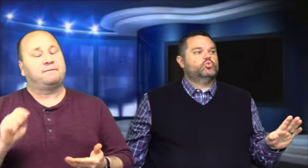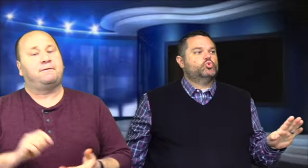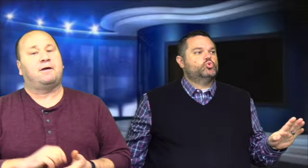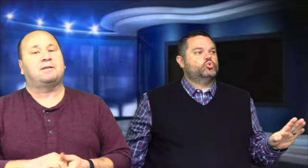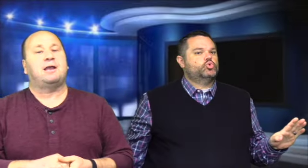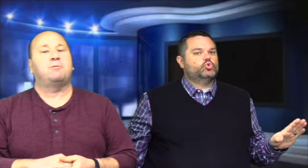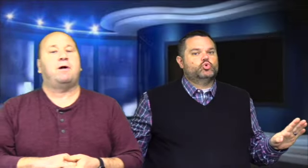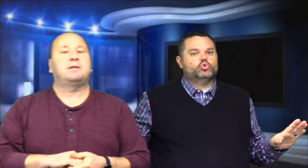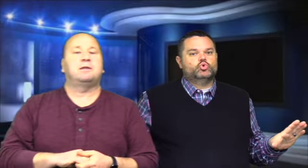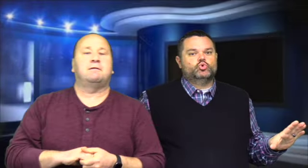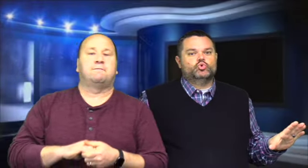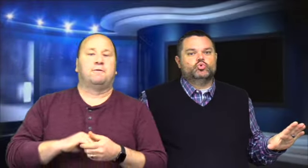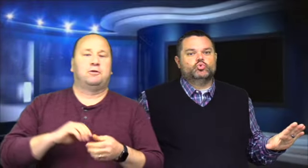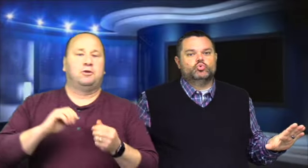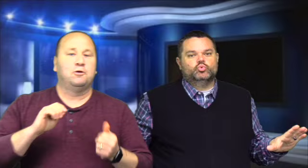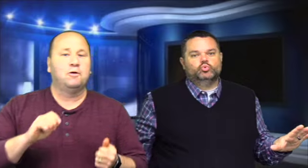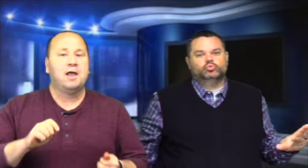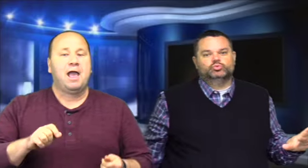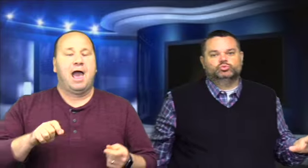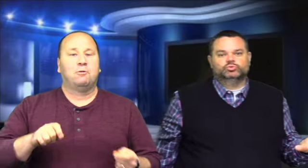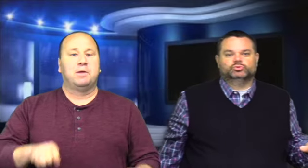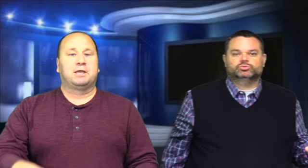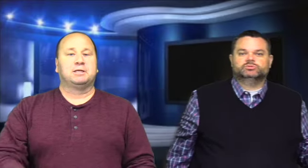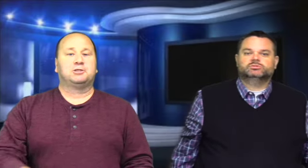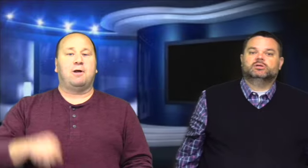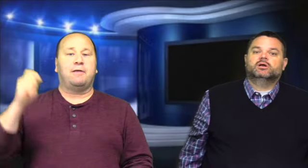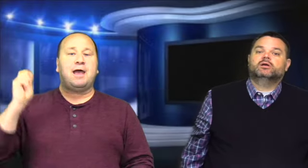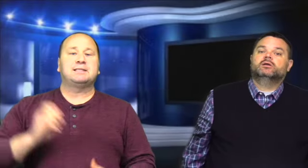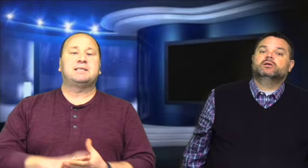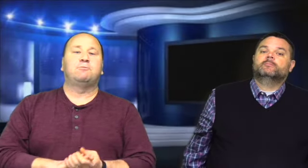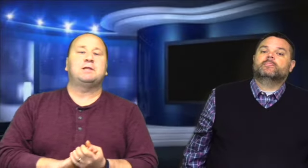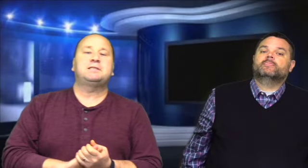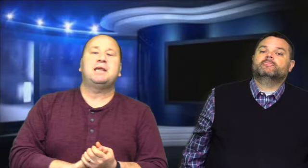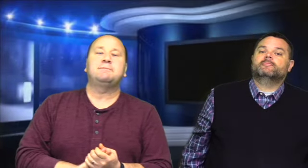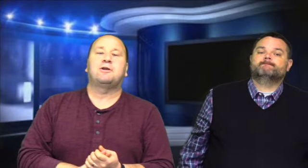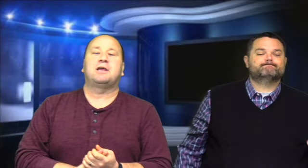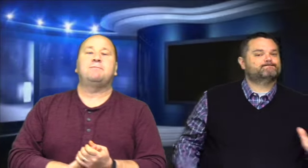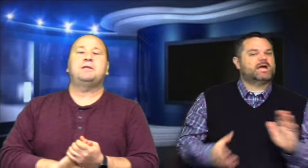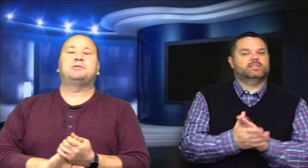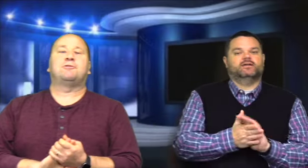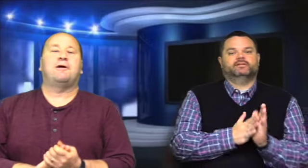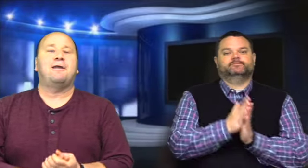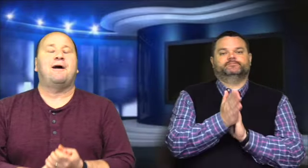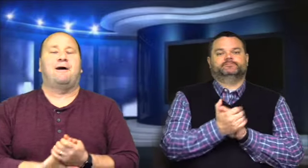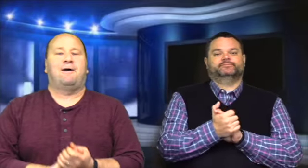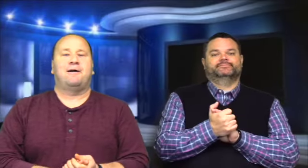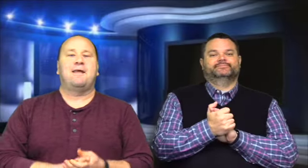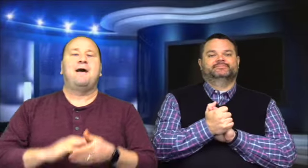fill out a Tiger Paw ticket for you, and we can draw that and see which names are gonna be drawn on